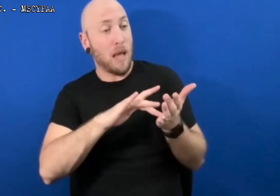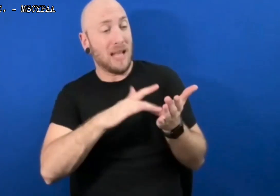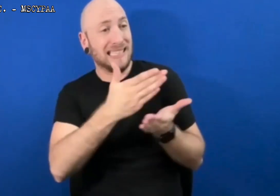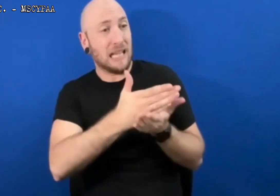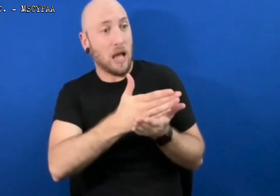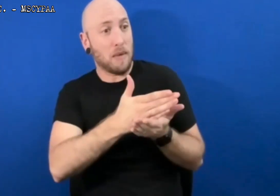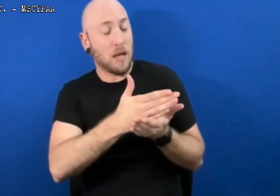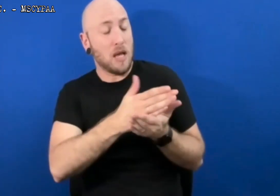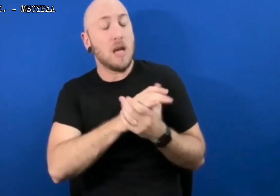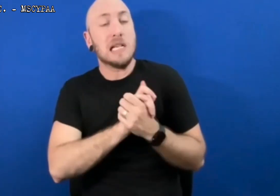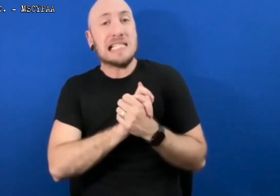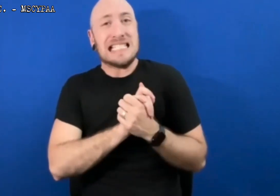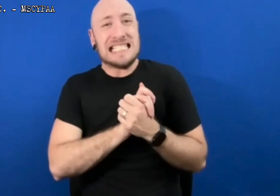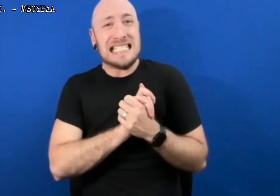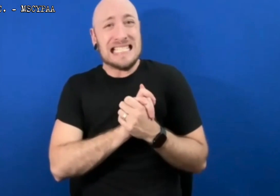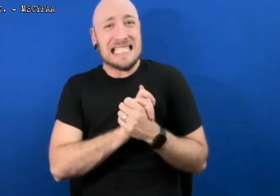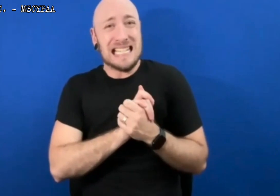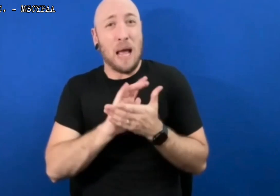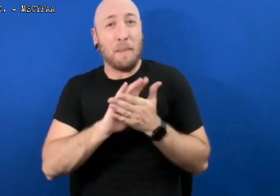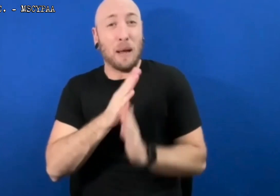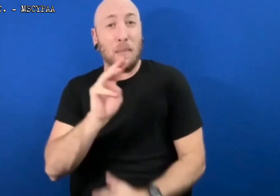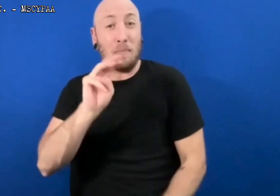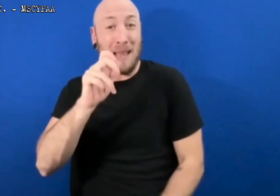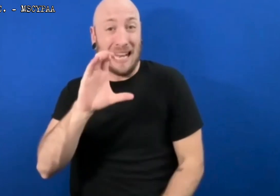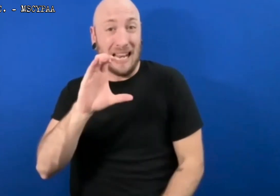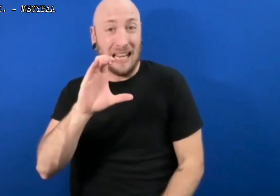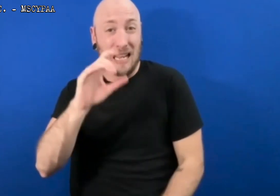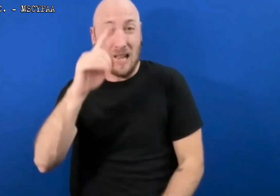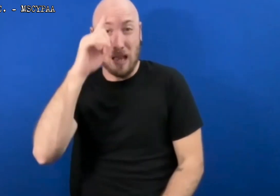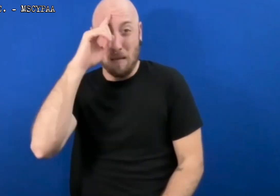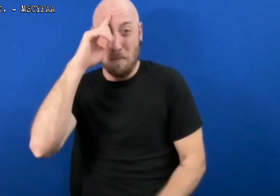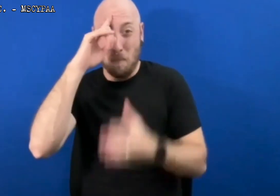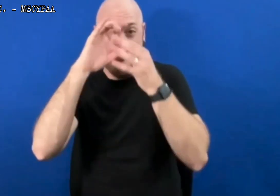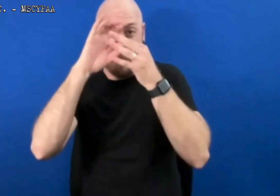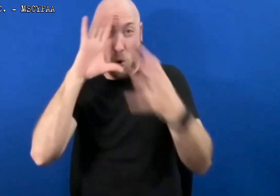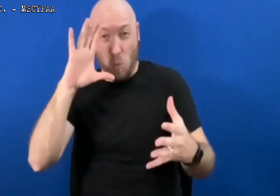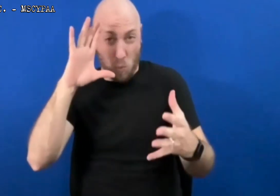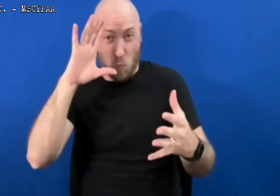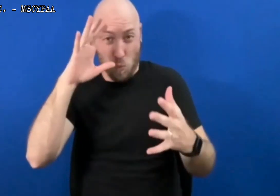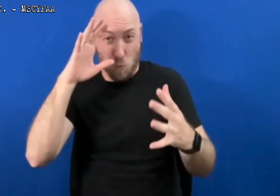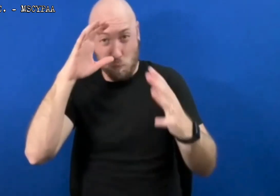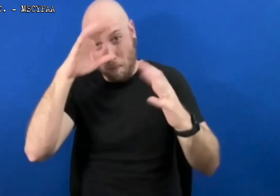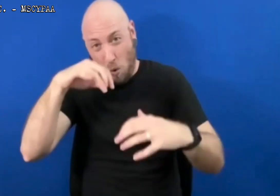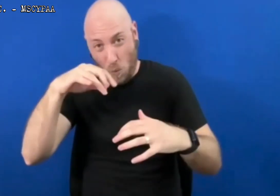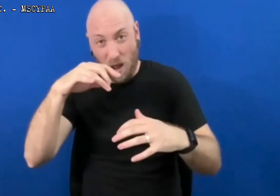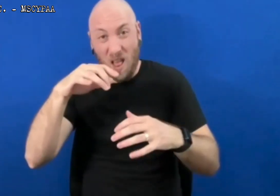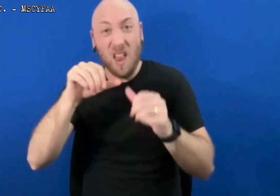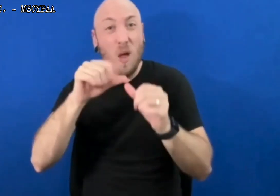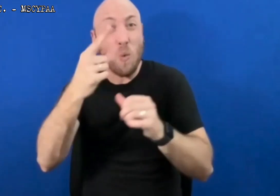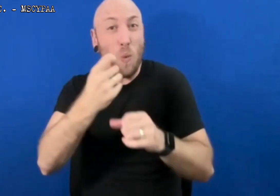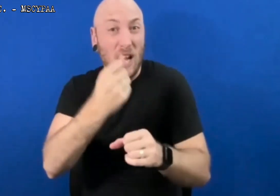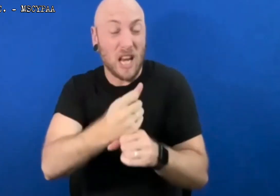manic episode, and that manic episode lasted a year. And during that time, I